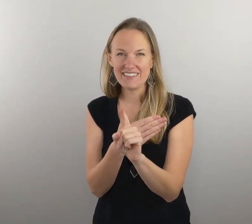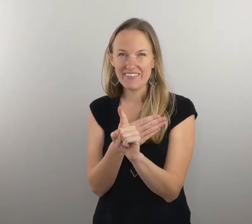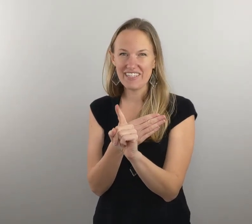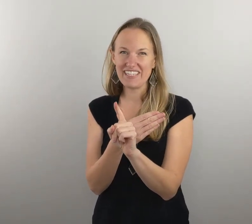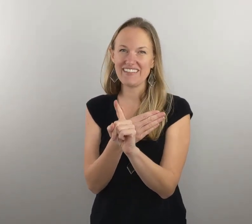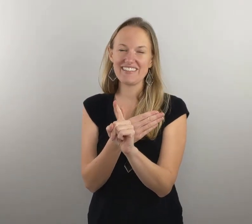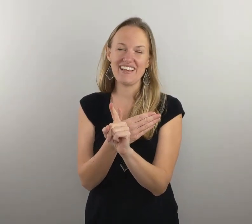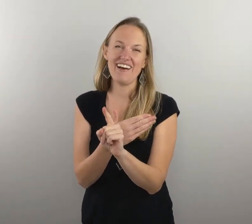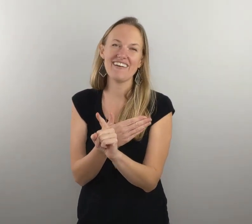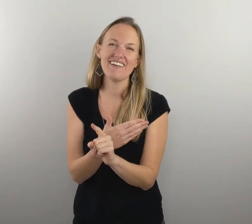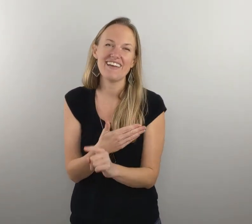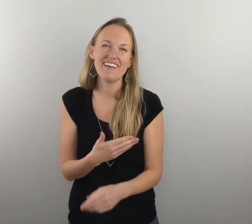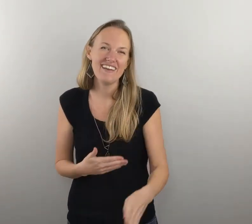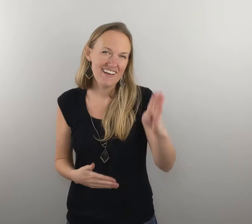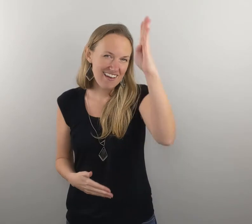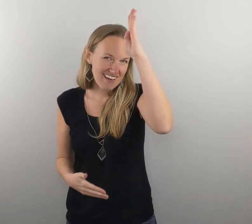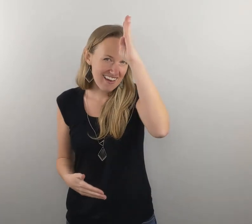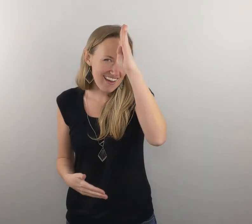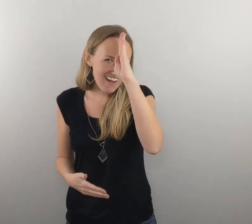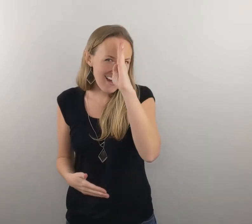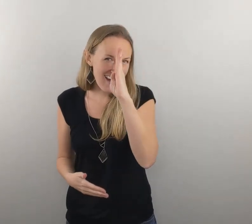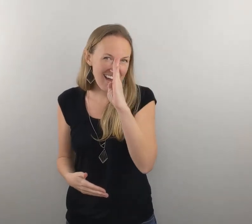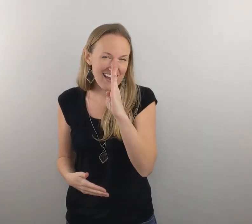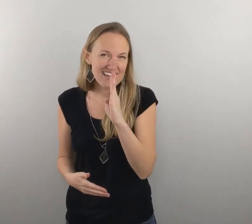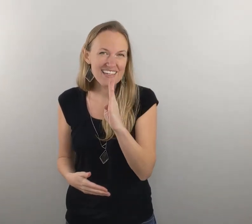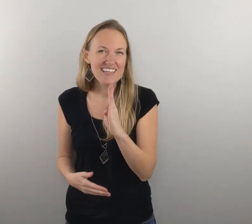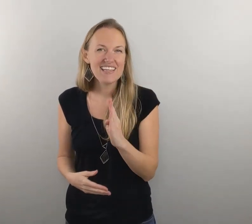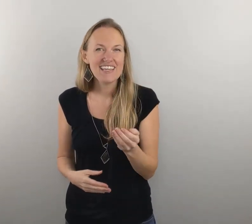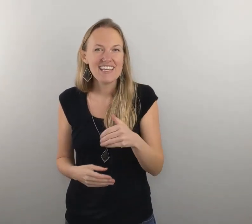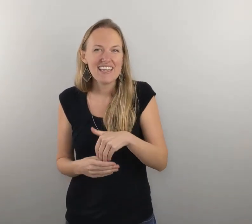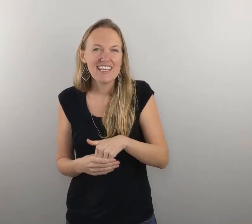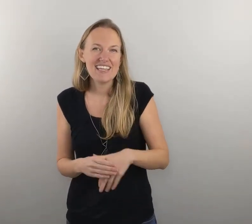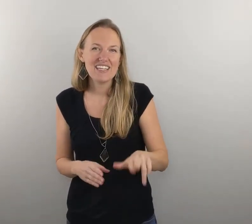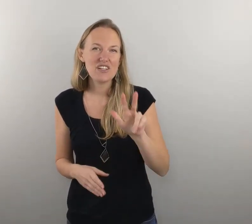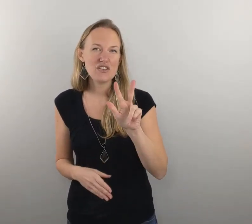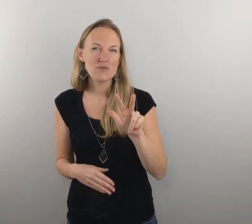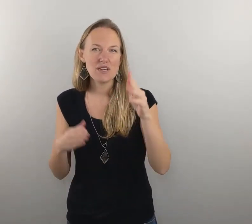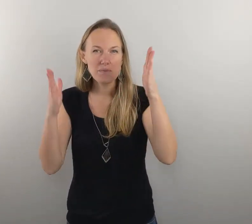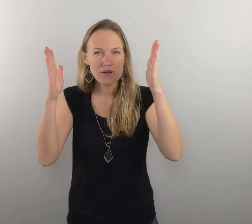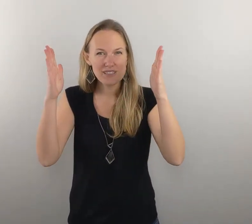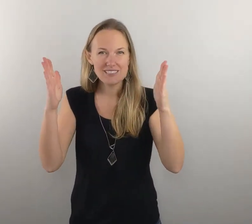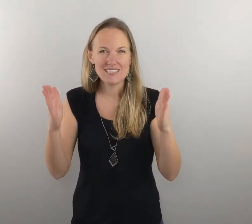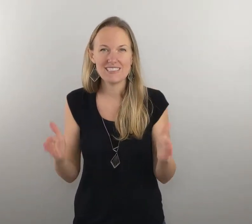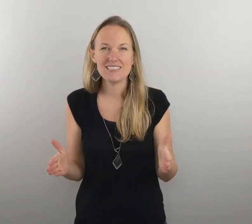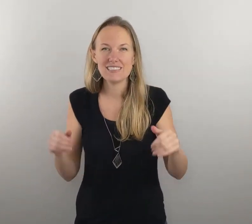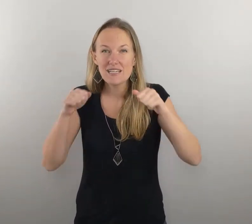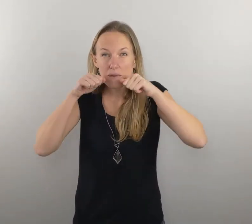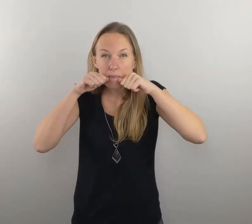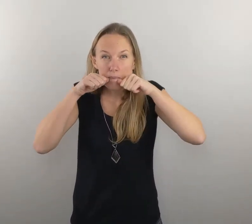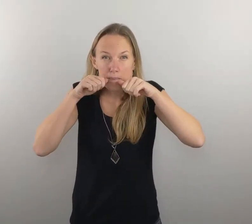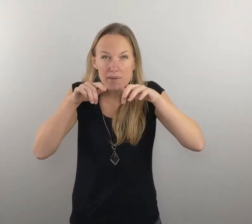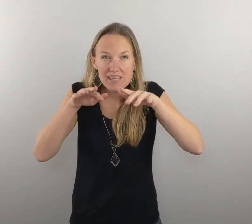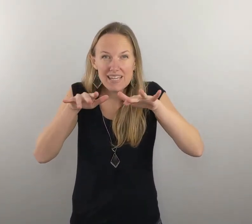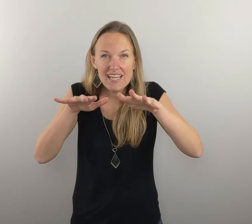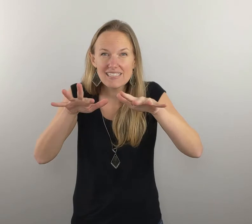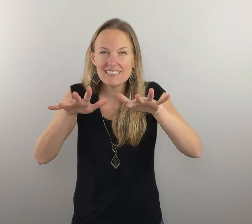very end of the song. Okay? God in three persons,